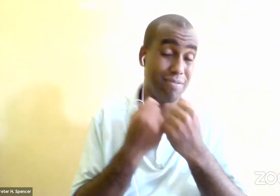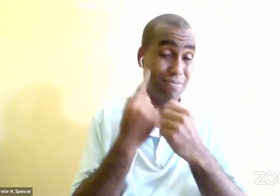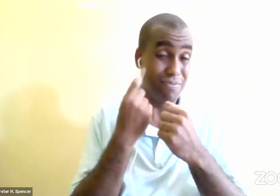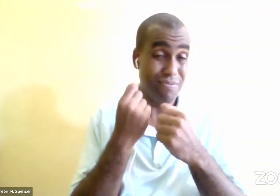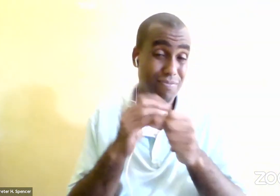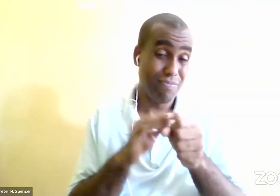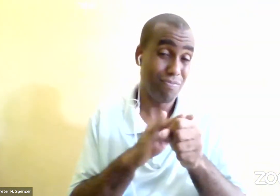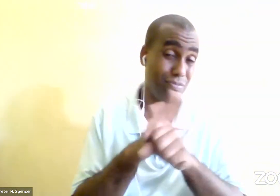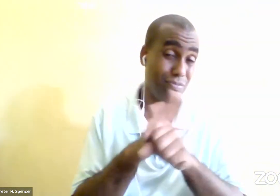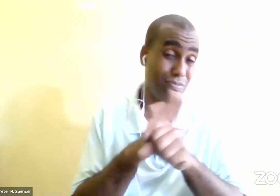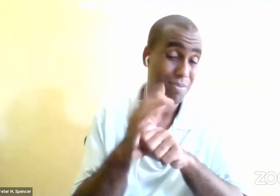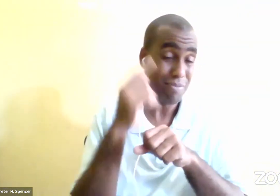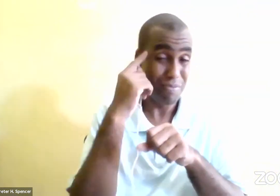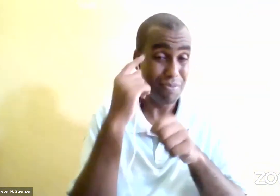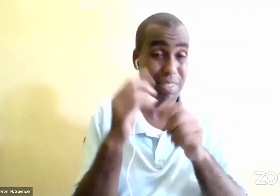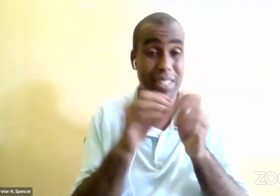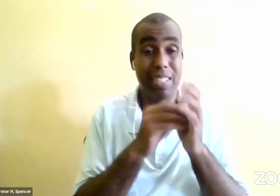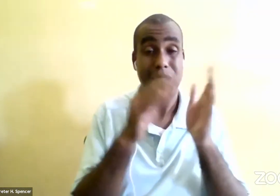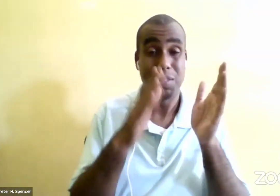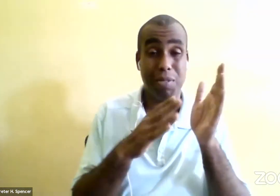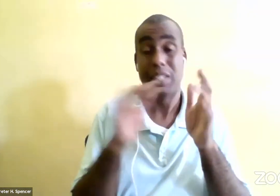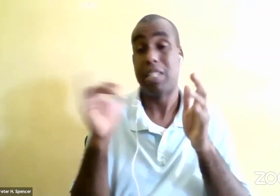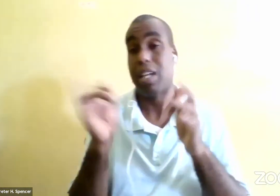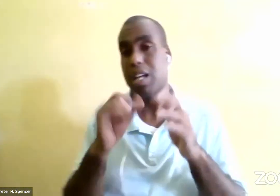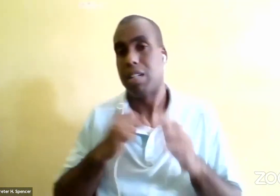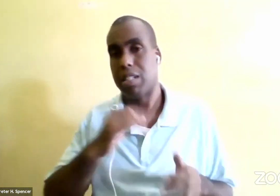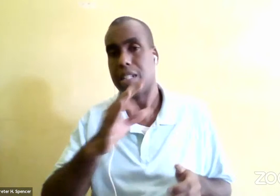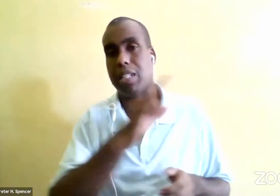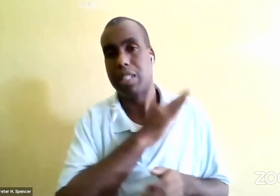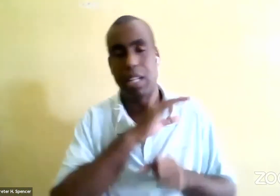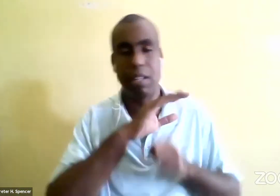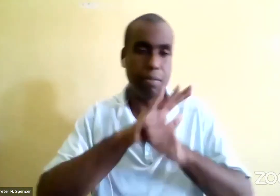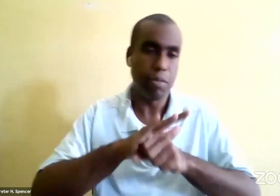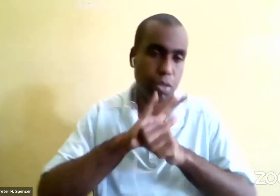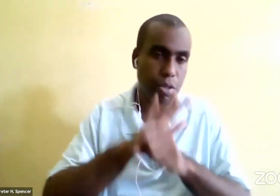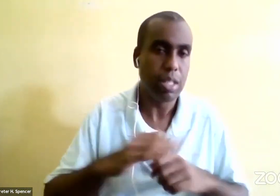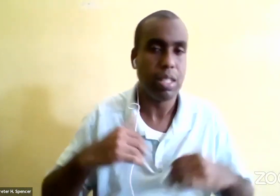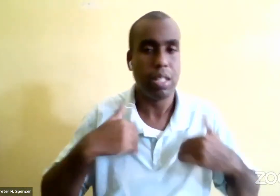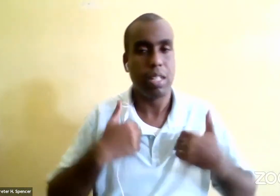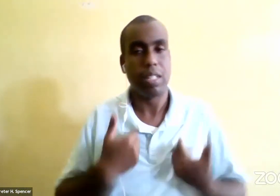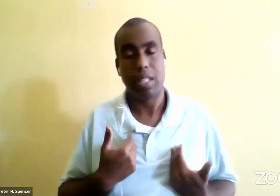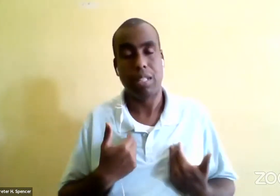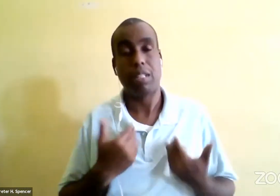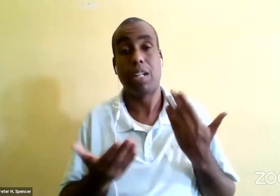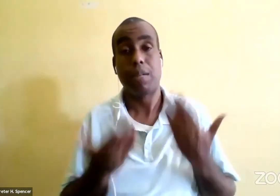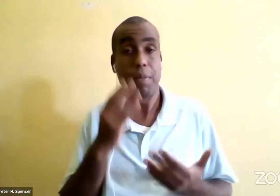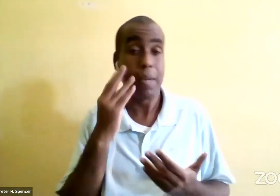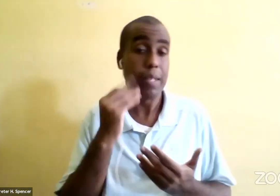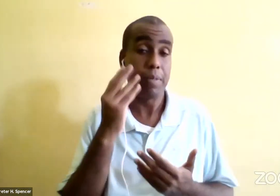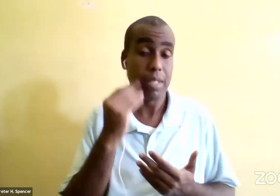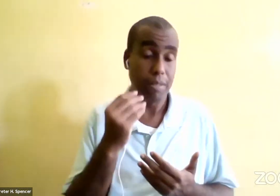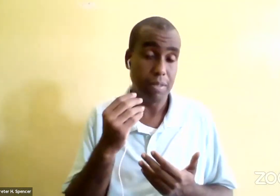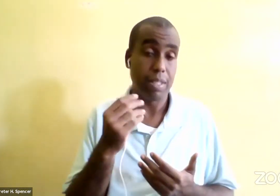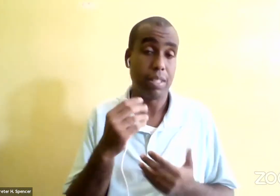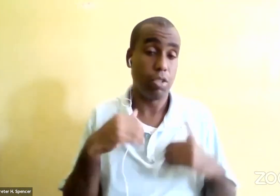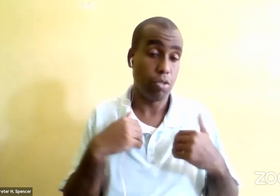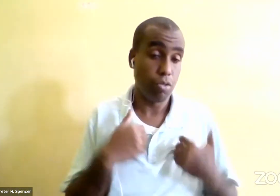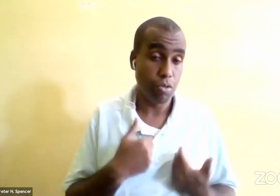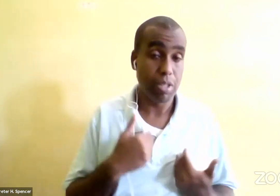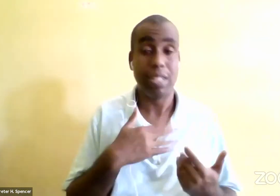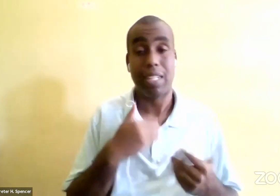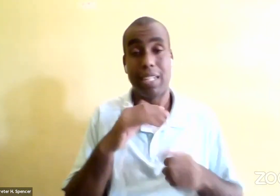both students and staff are somewhat stressed or tired or both. And so in the context of all of us